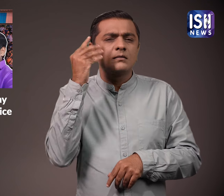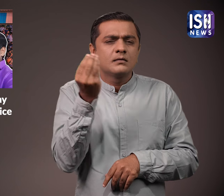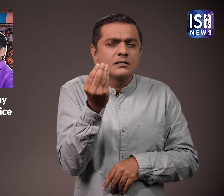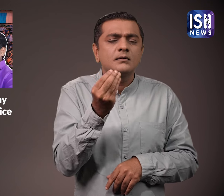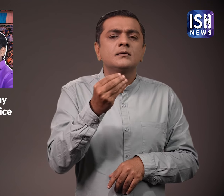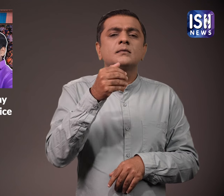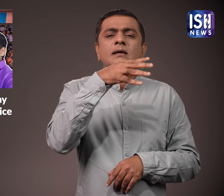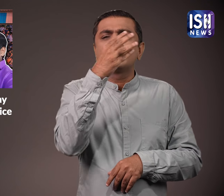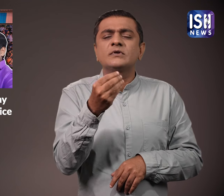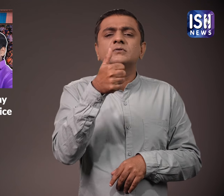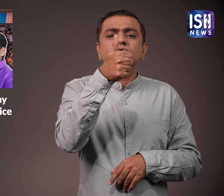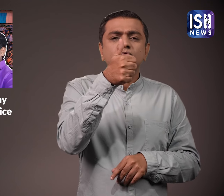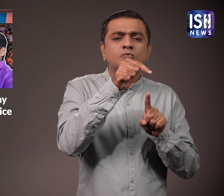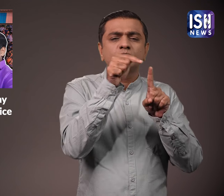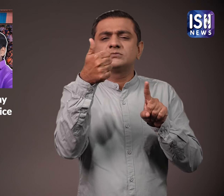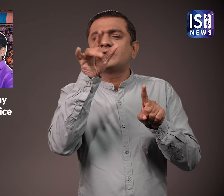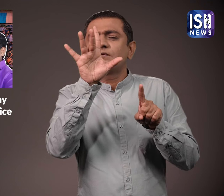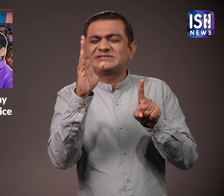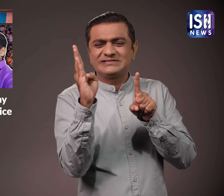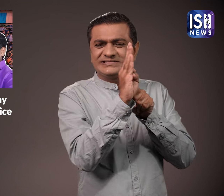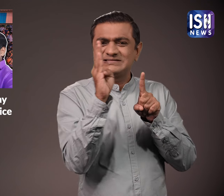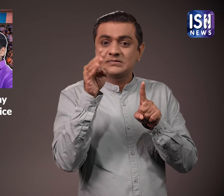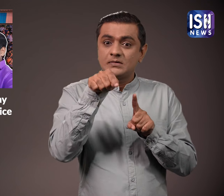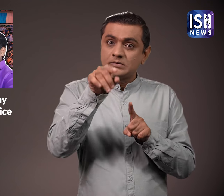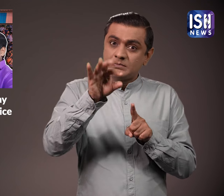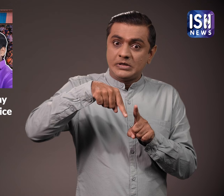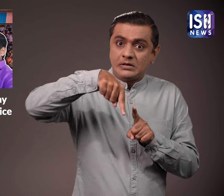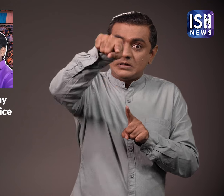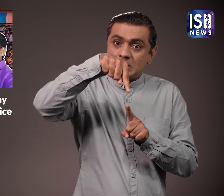Between 6 pm to 6.15 pm, they reached Mumra bypass.